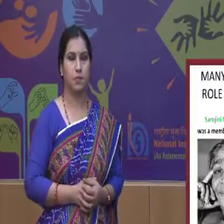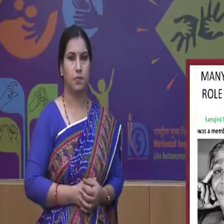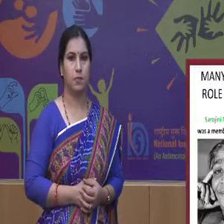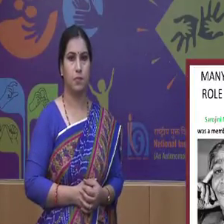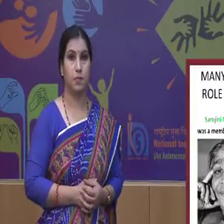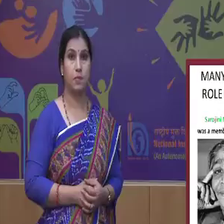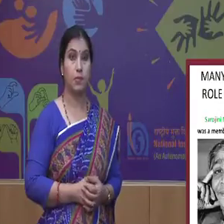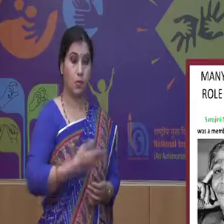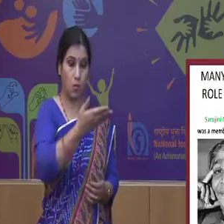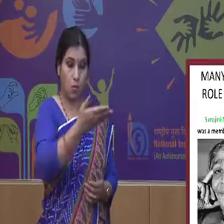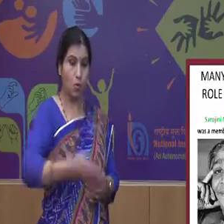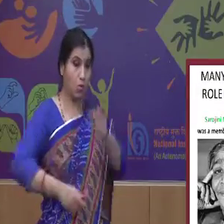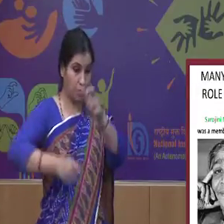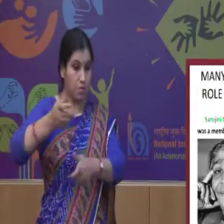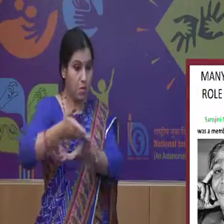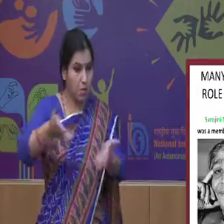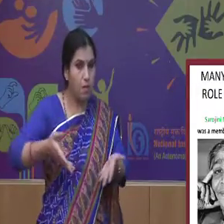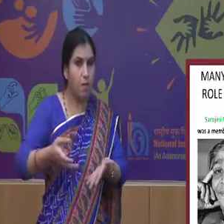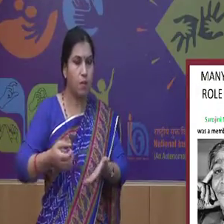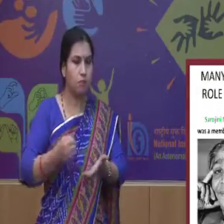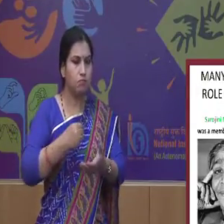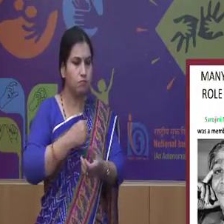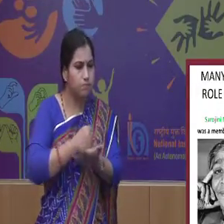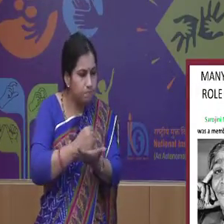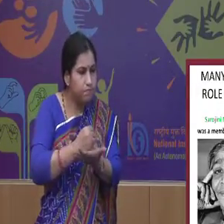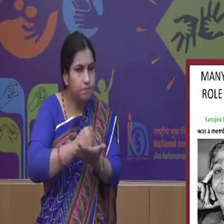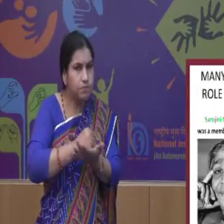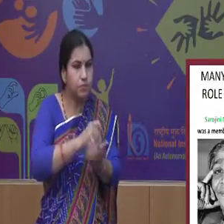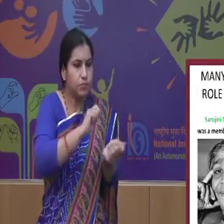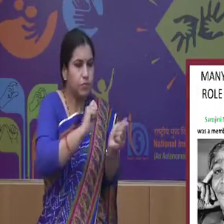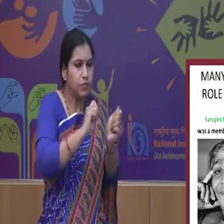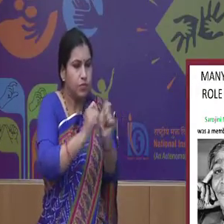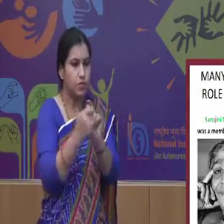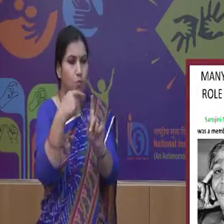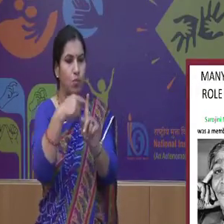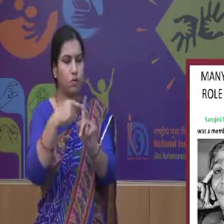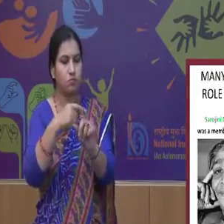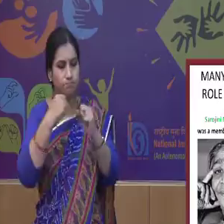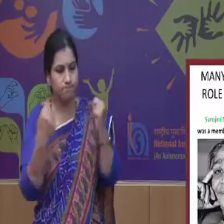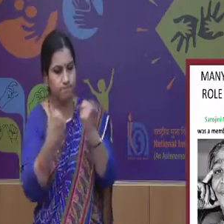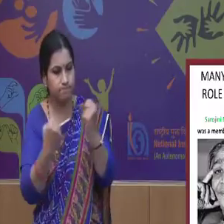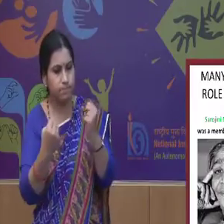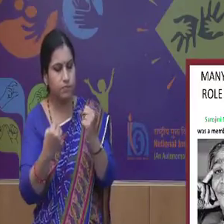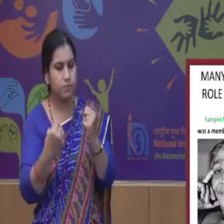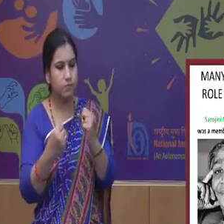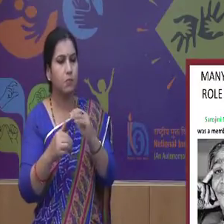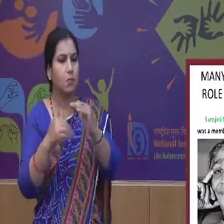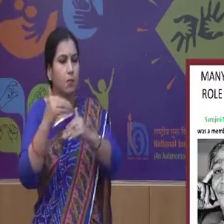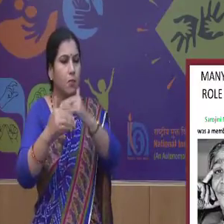These social reformers and their efforts had a very positive effect over the status of women